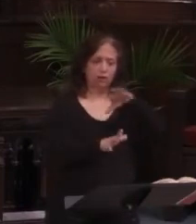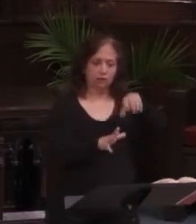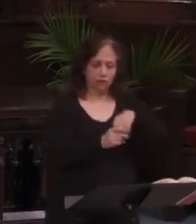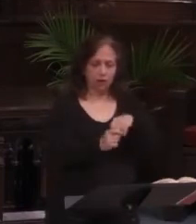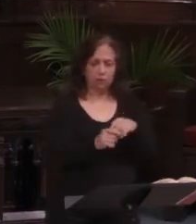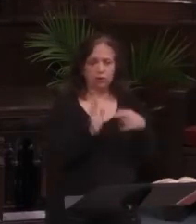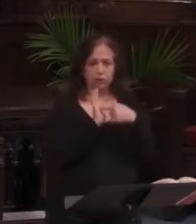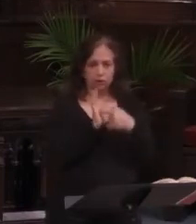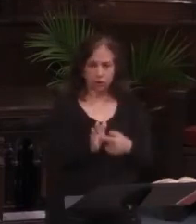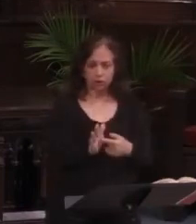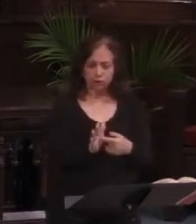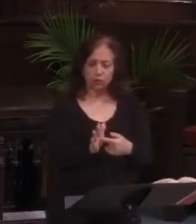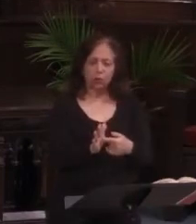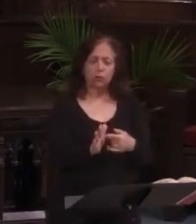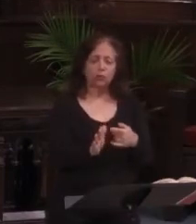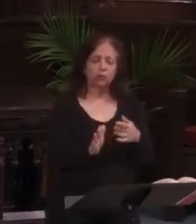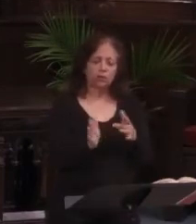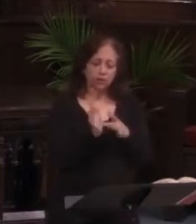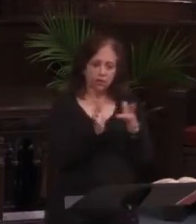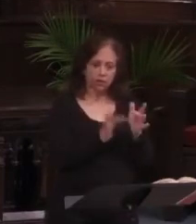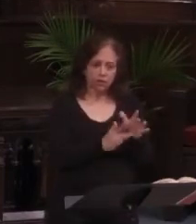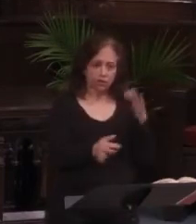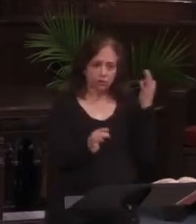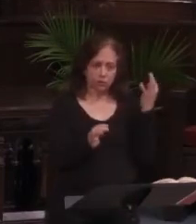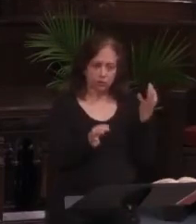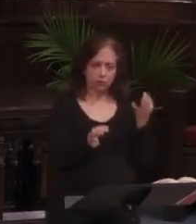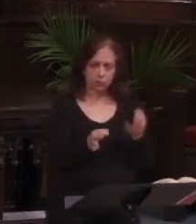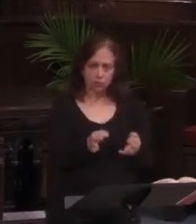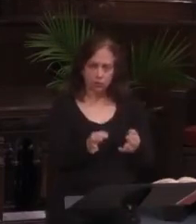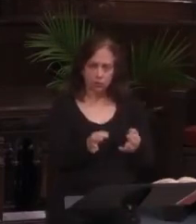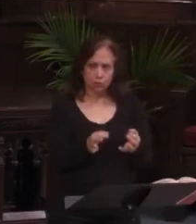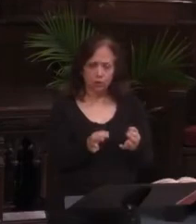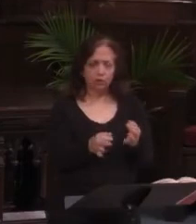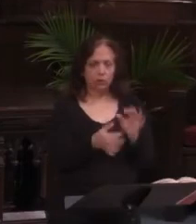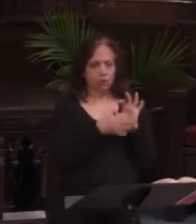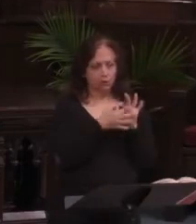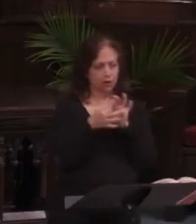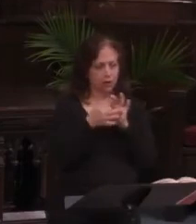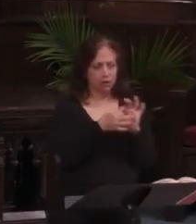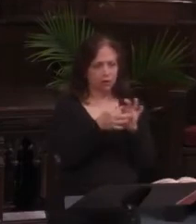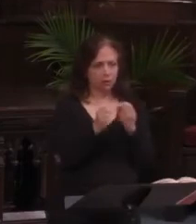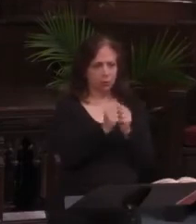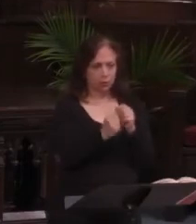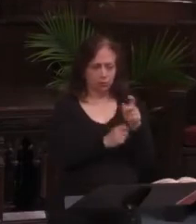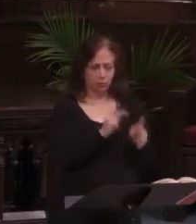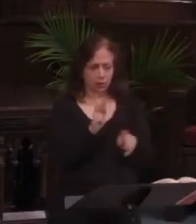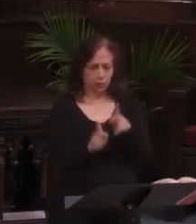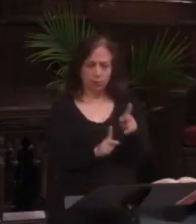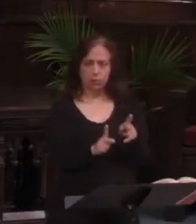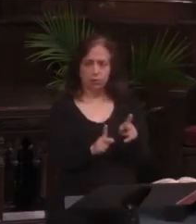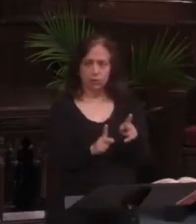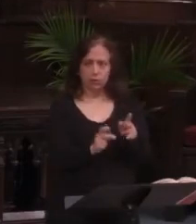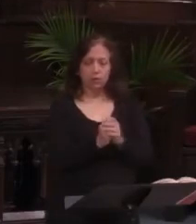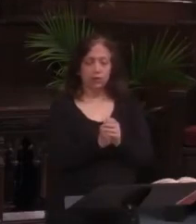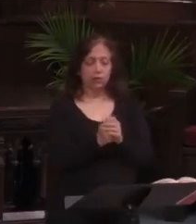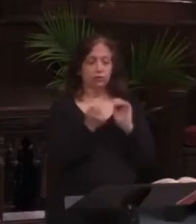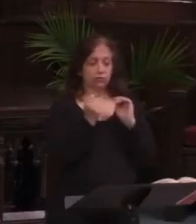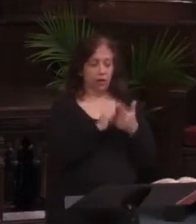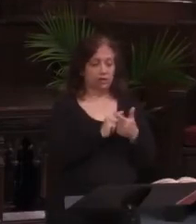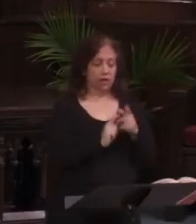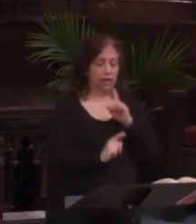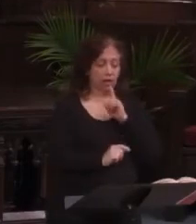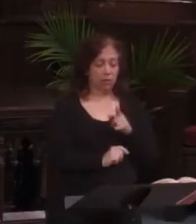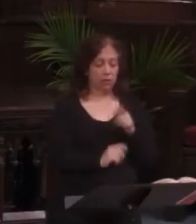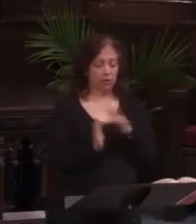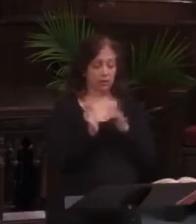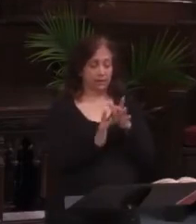Jesus' tenderness and his determination to be in relationship with his people. Translated literally, Jesus